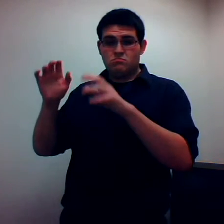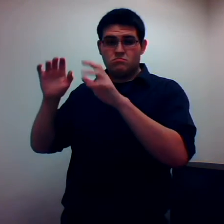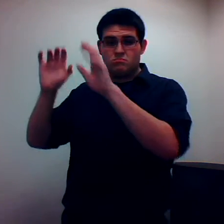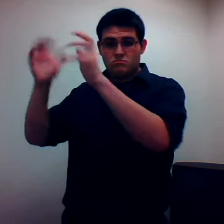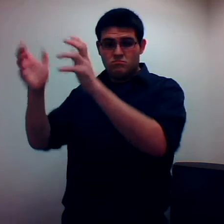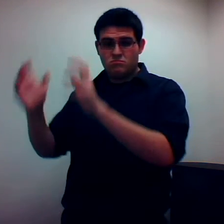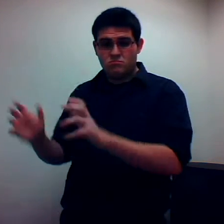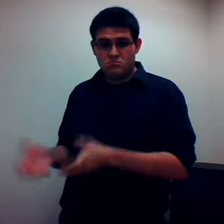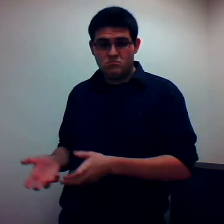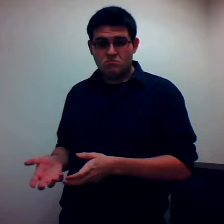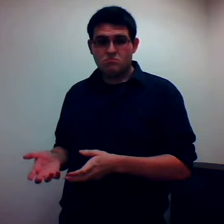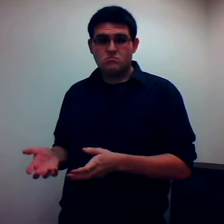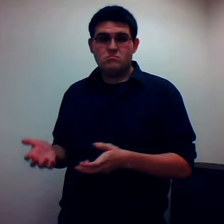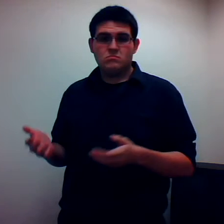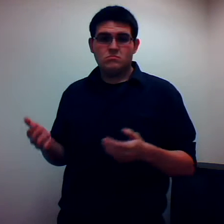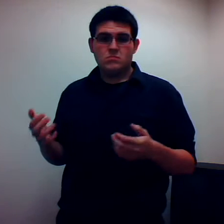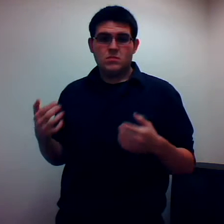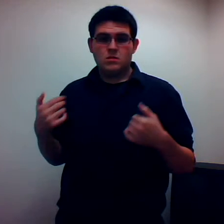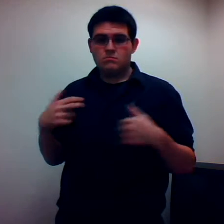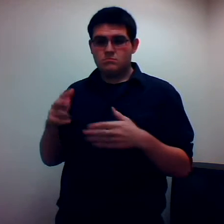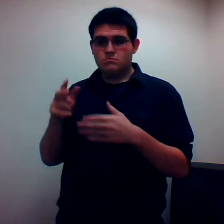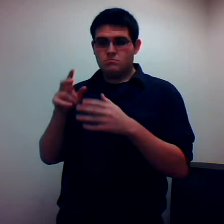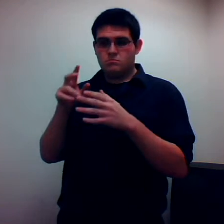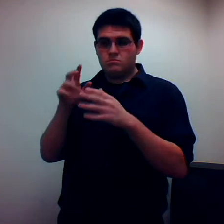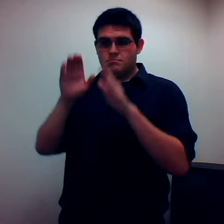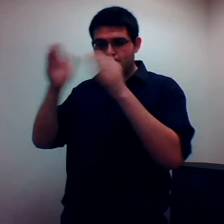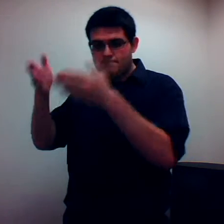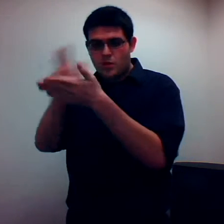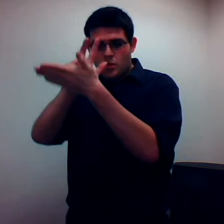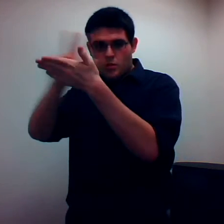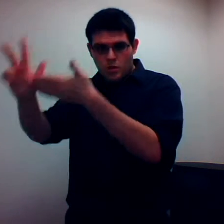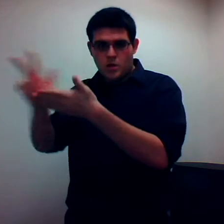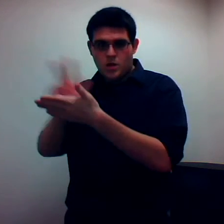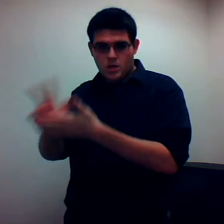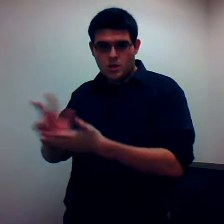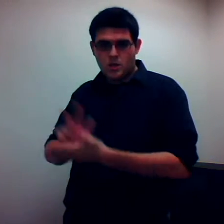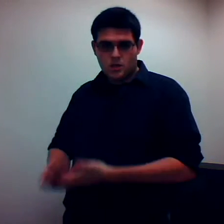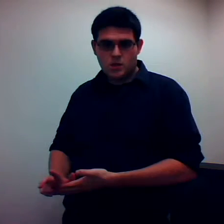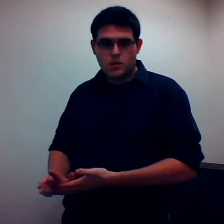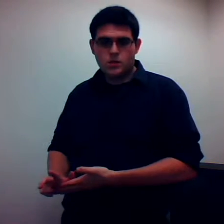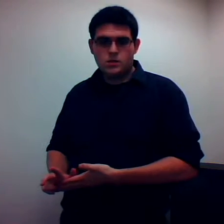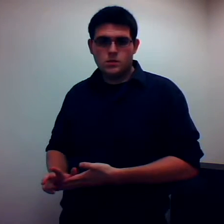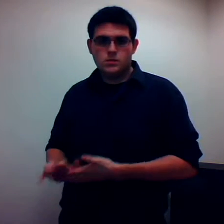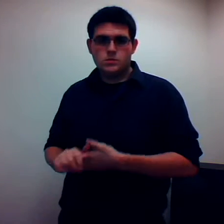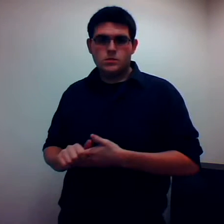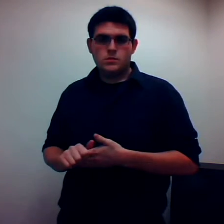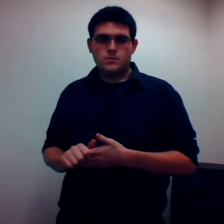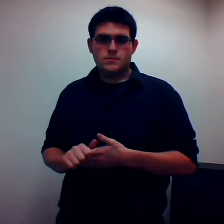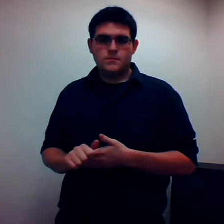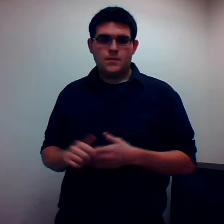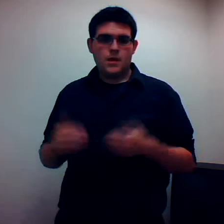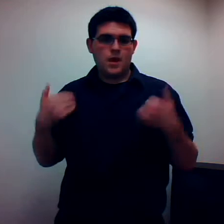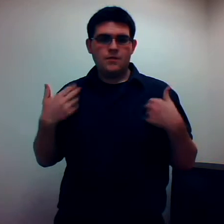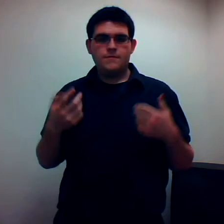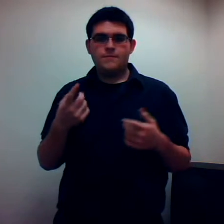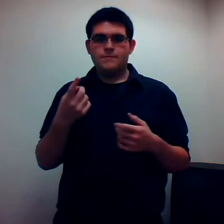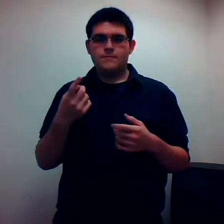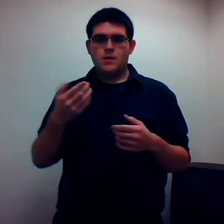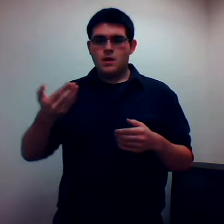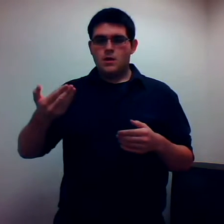guest speaker come to class from each of those areas and do a little mini lecture on some important content that